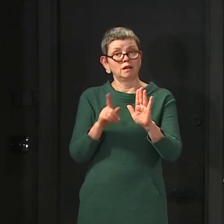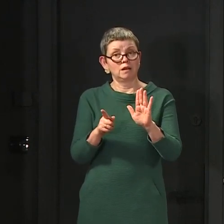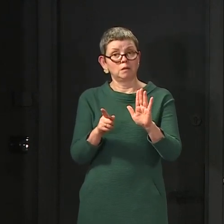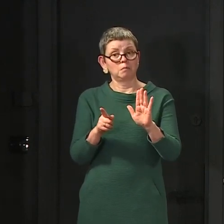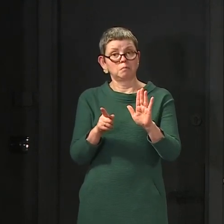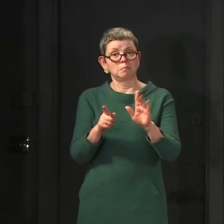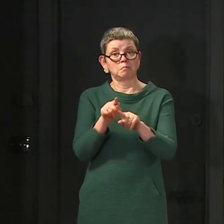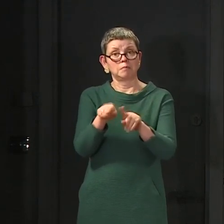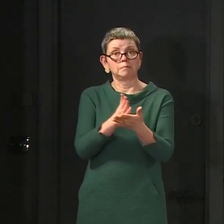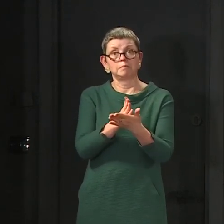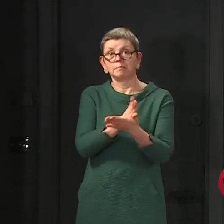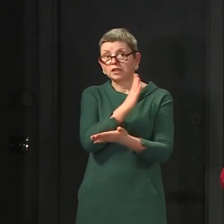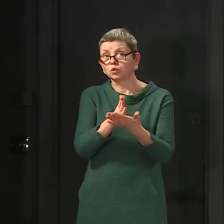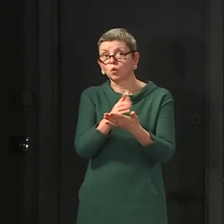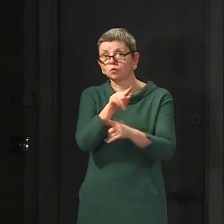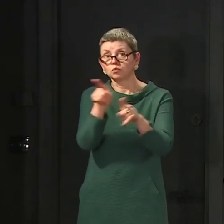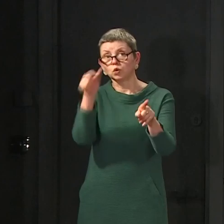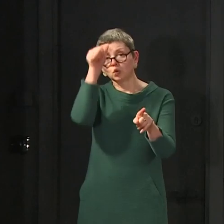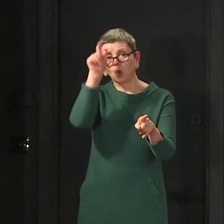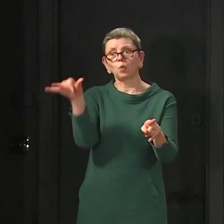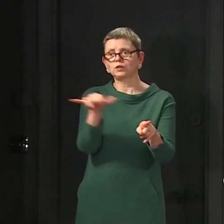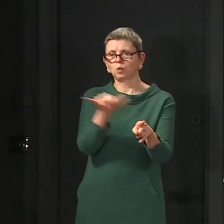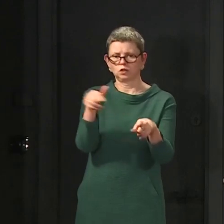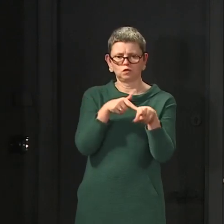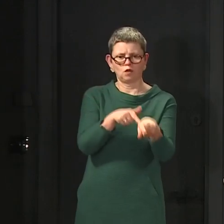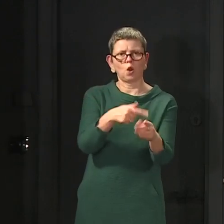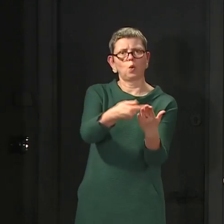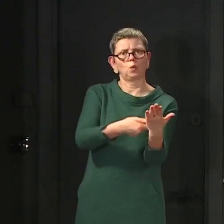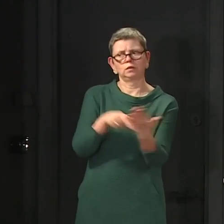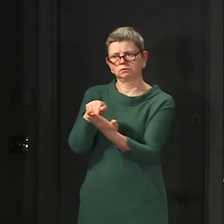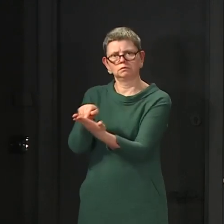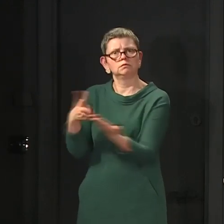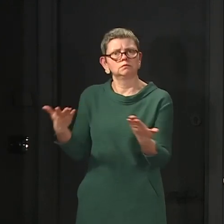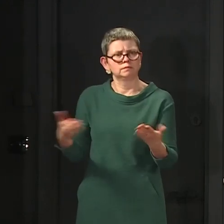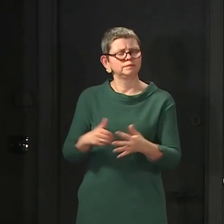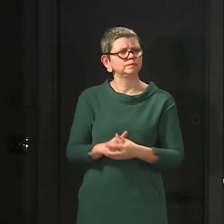that they should follow. Muir Dickey from the FT.